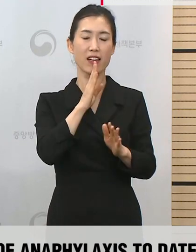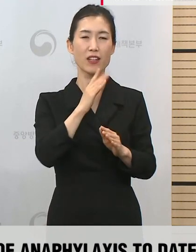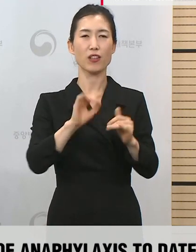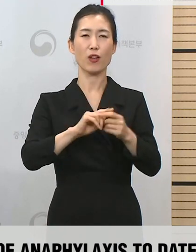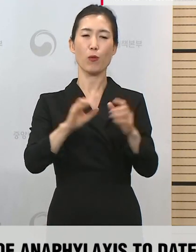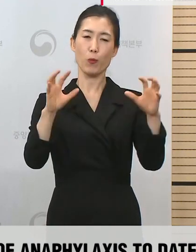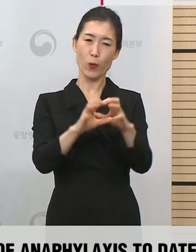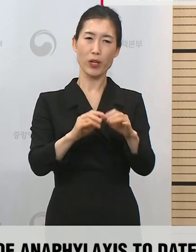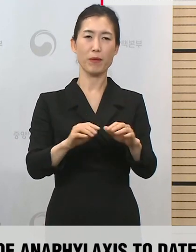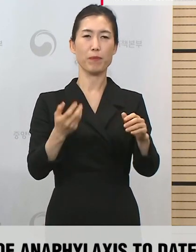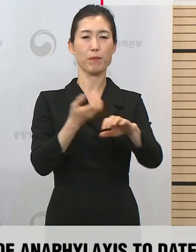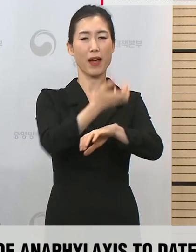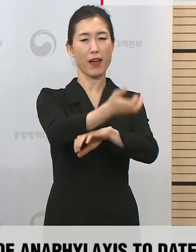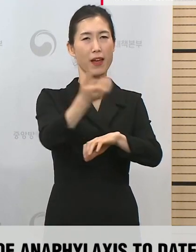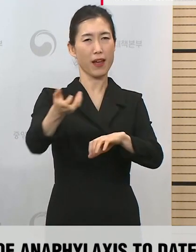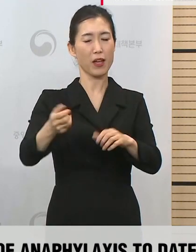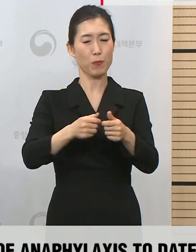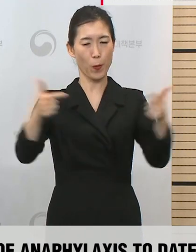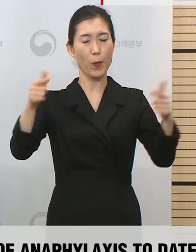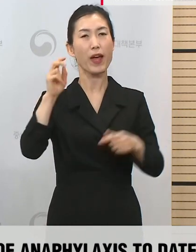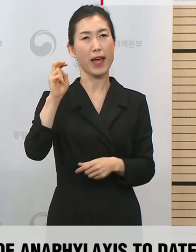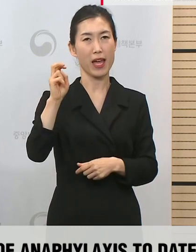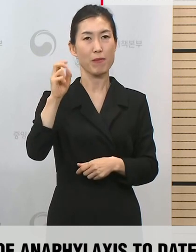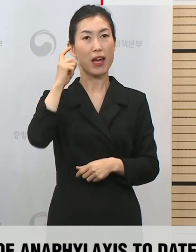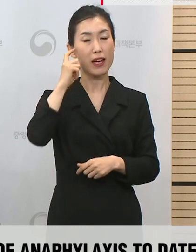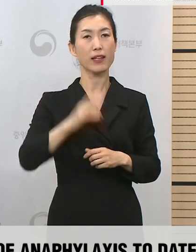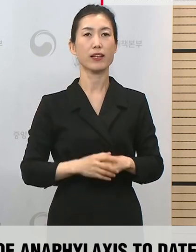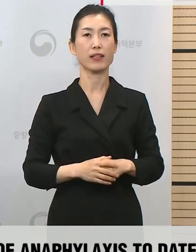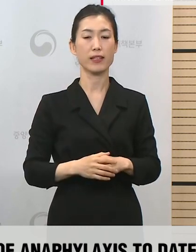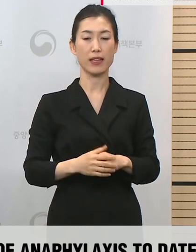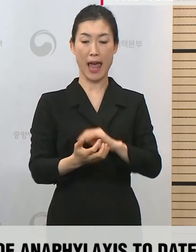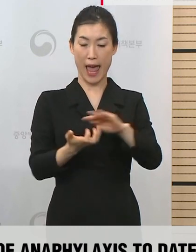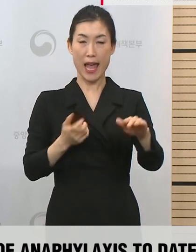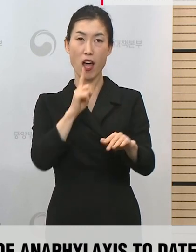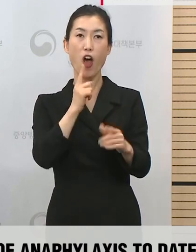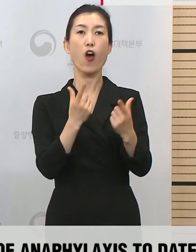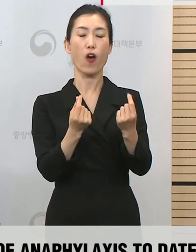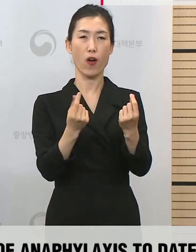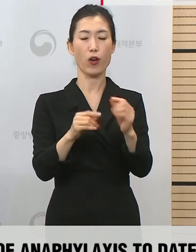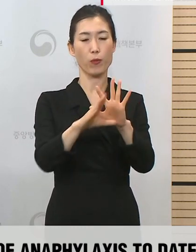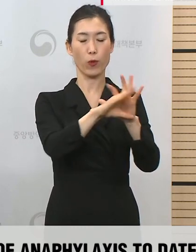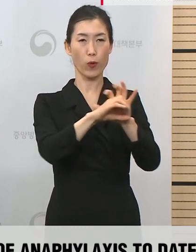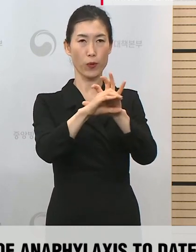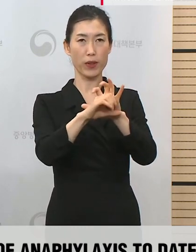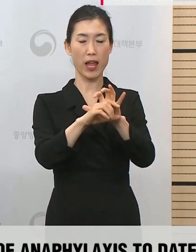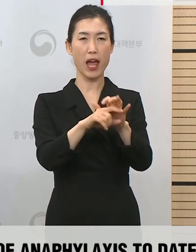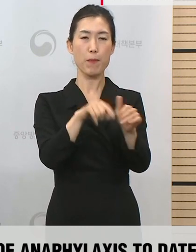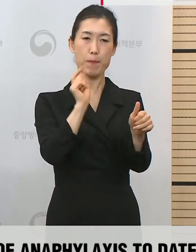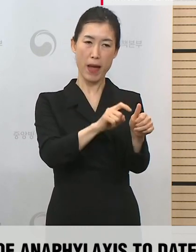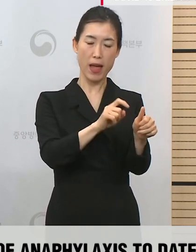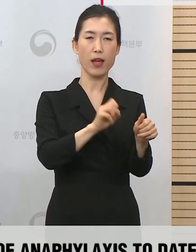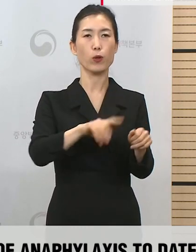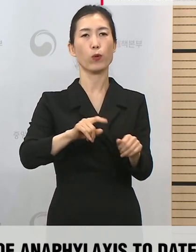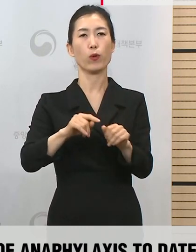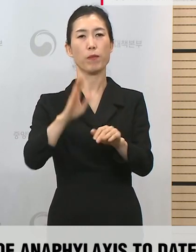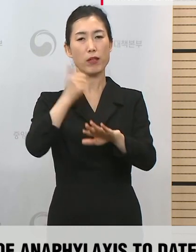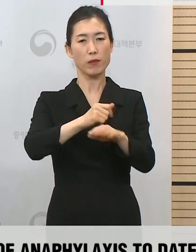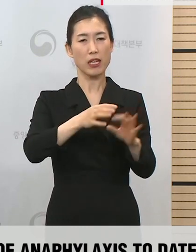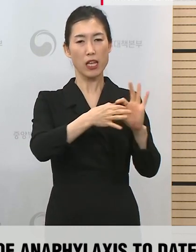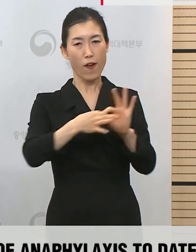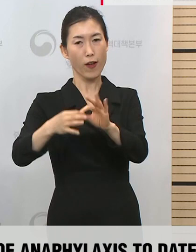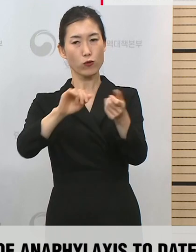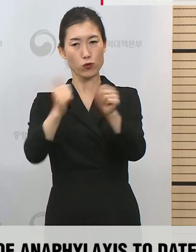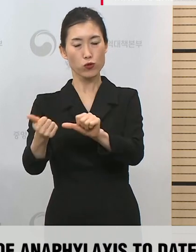We believe that there will be many gatherings and many outings, as well as many movement of people as well. As mentioned